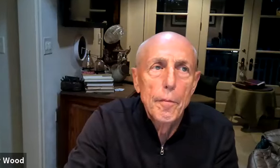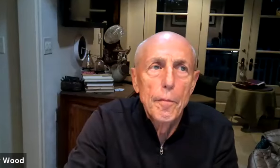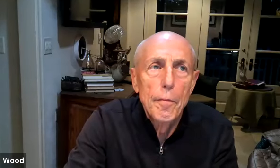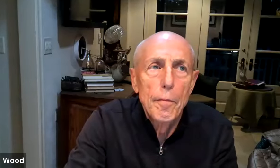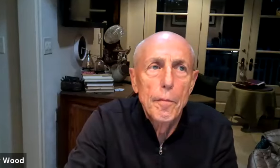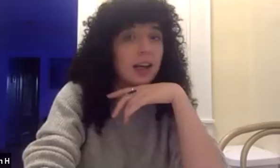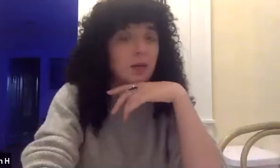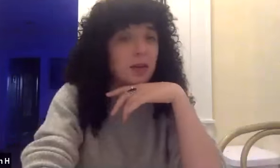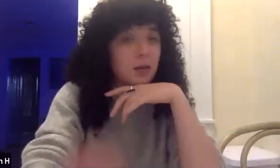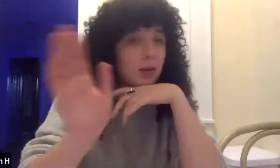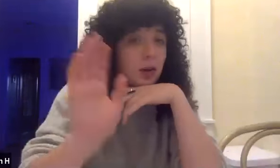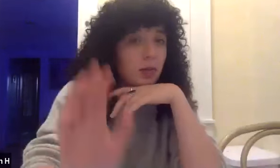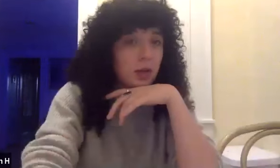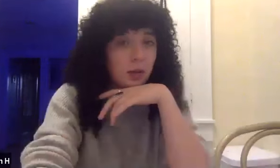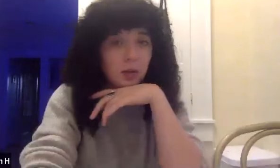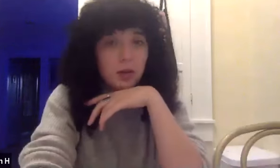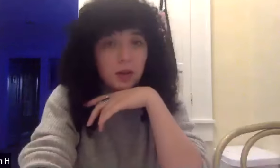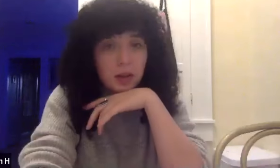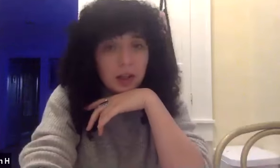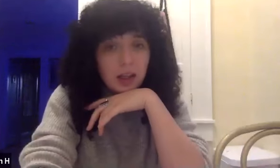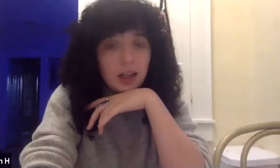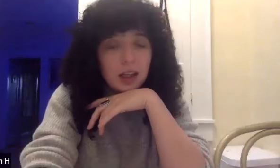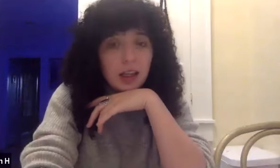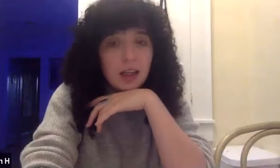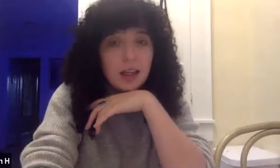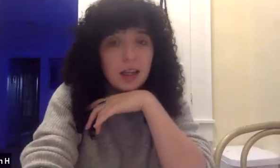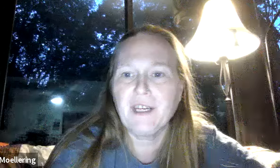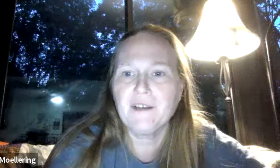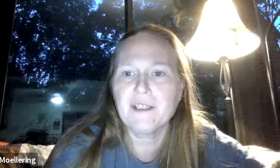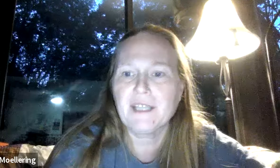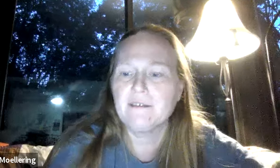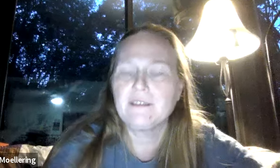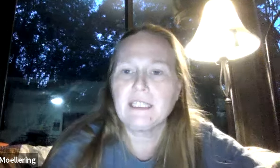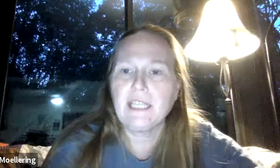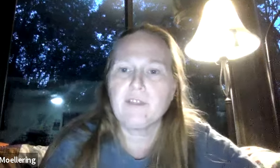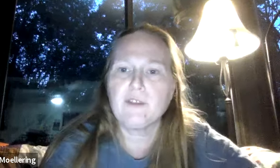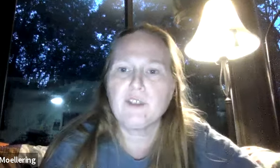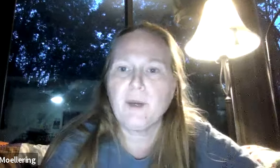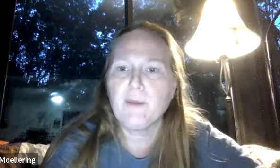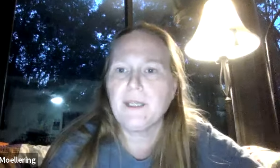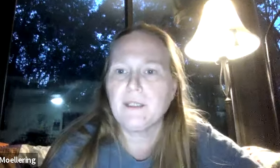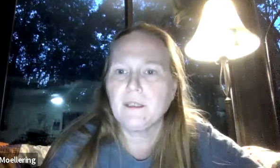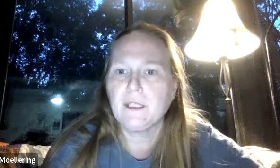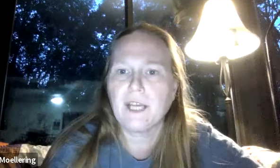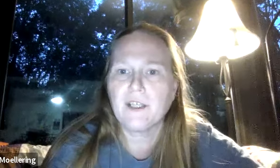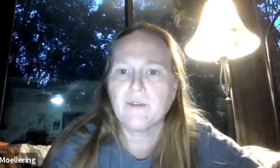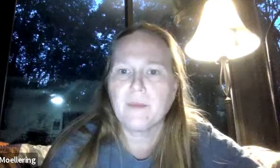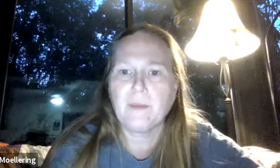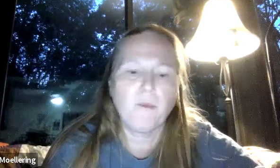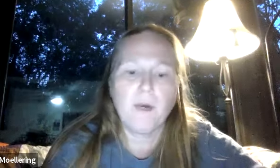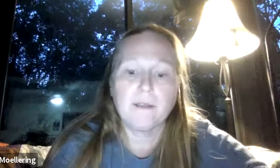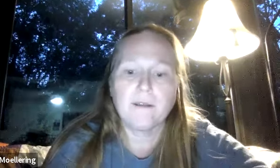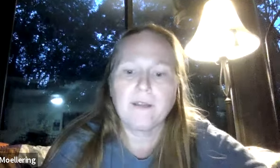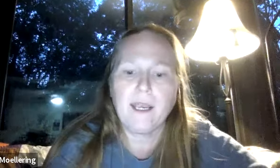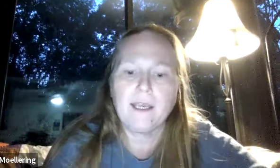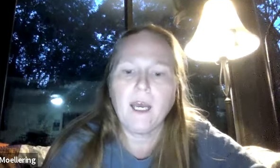Sorry, Kate, I didn't mean to interrupt. Oh, no, that's okay. I'm just logging in right now because I didn't have YouTube open and I couldn't remember what it looked like. I've